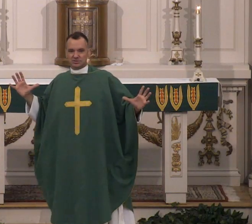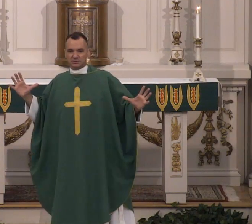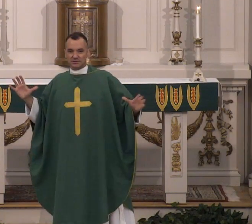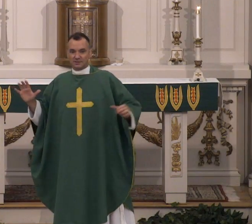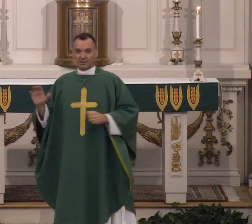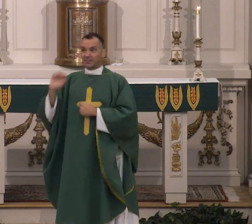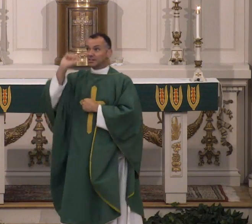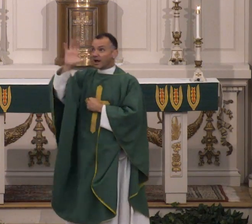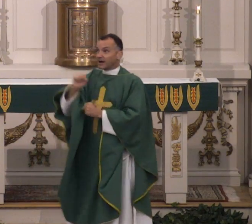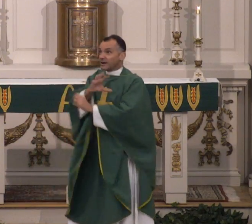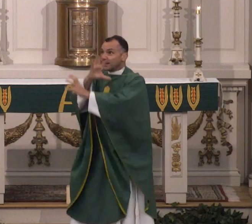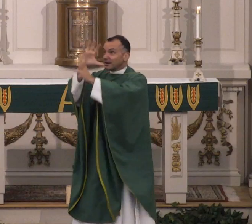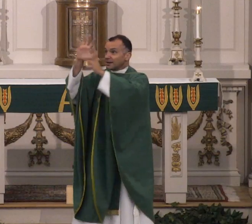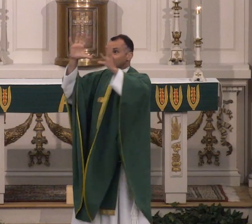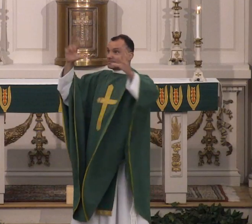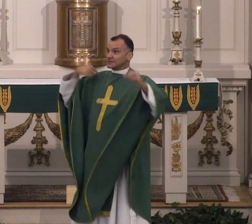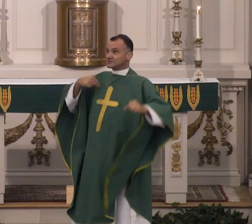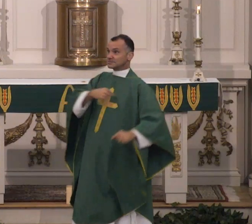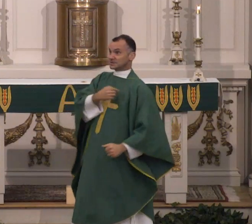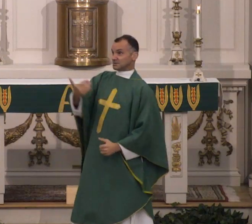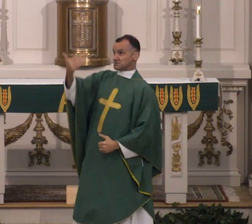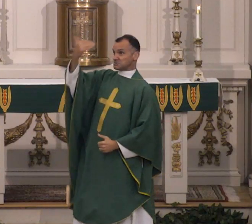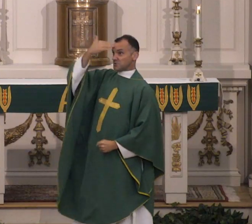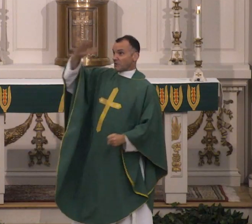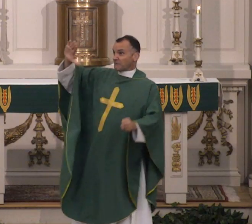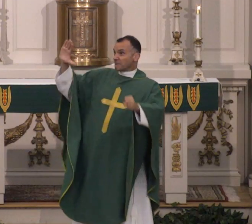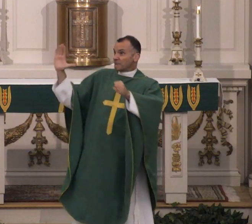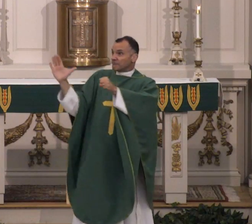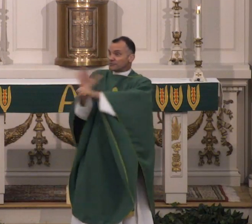Yeah, because we are made in God's image.